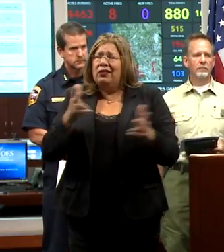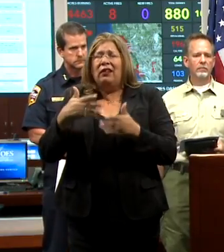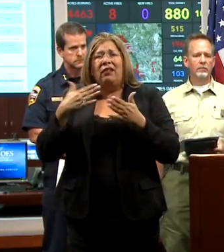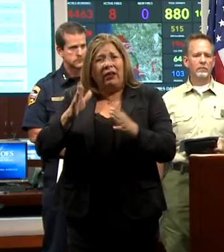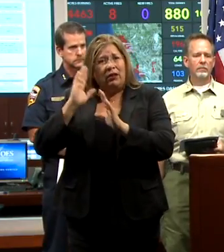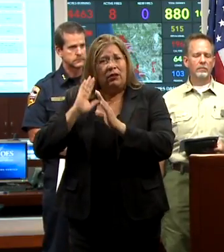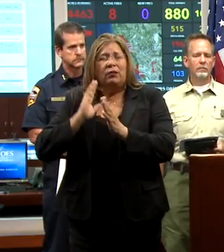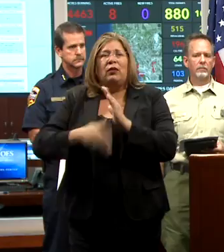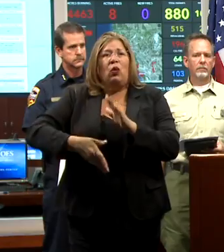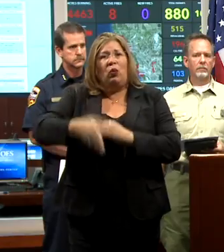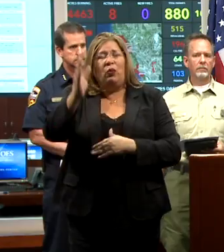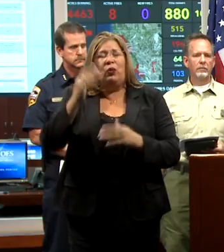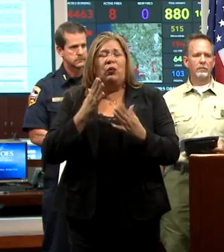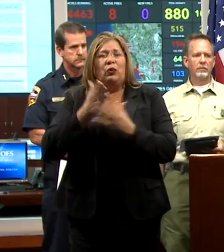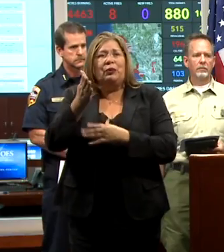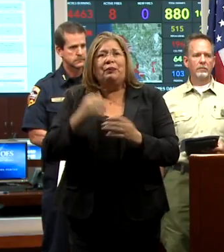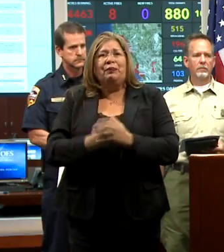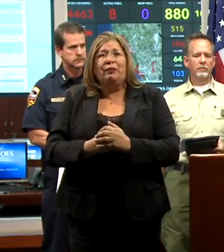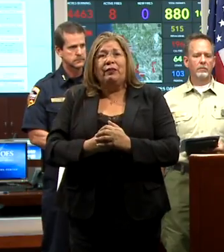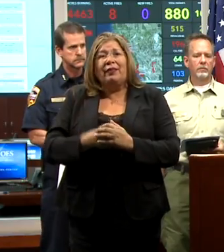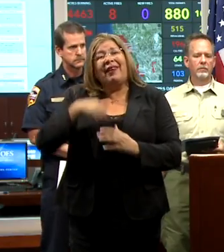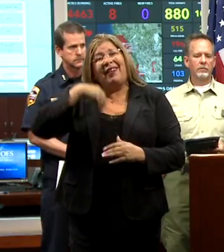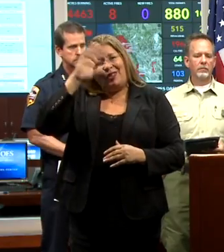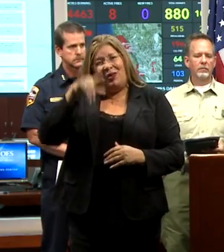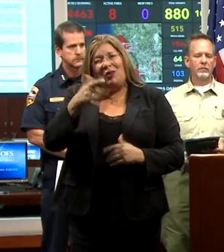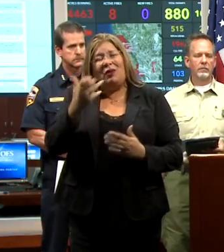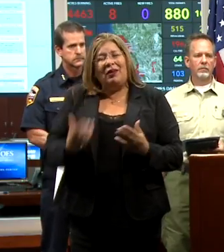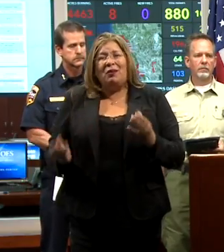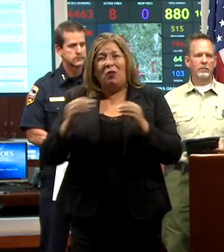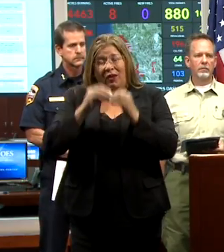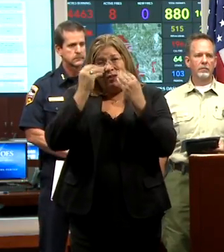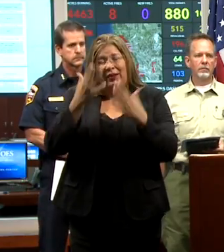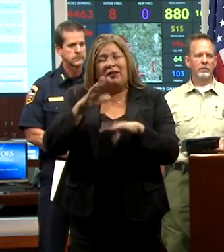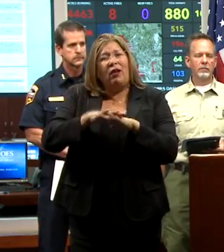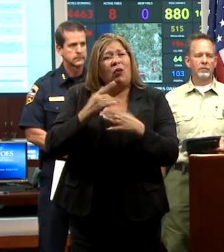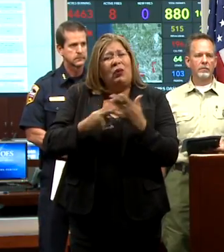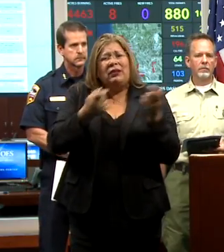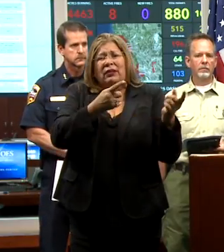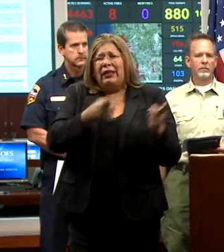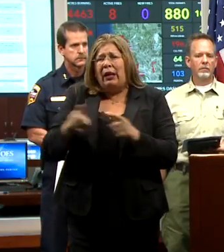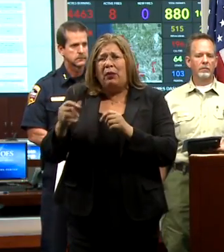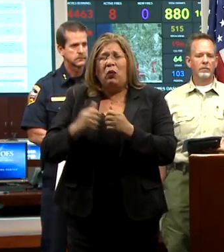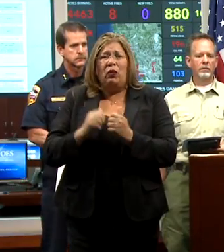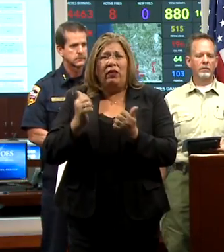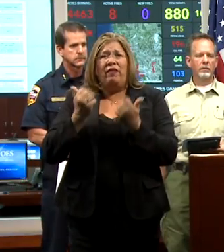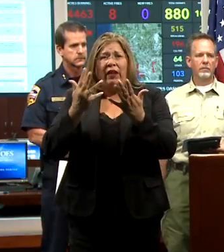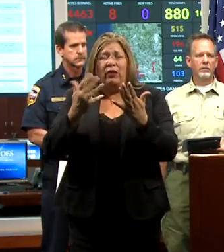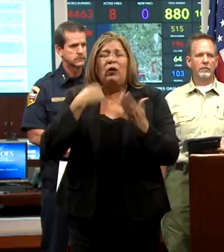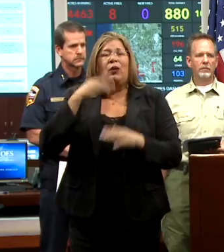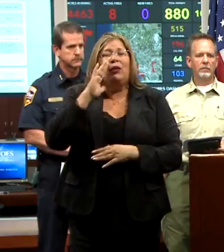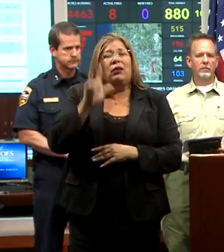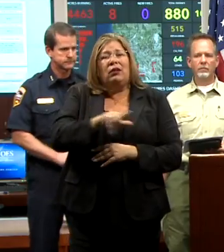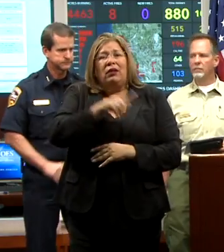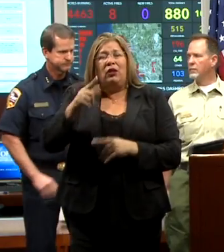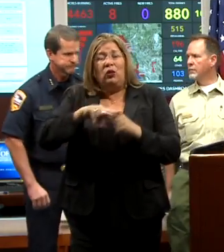through. And with that, I know you want a further update on the fires, and so I'll turn you over to Deputy Director of Cal Fire, Dave